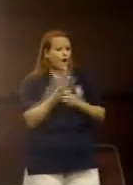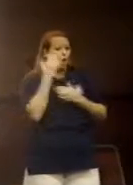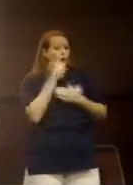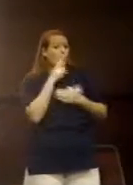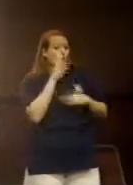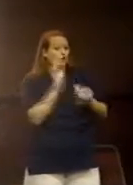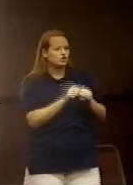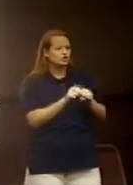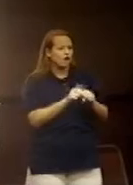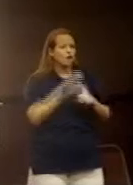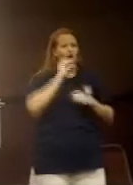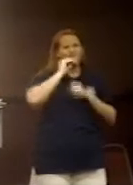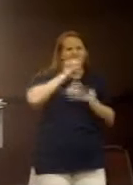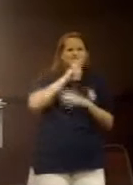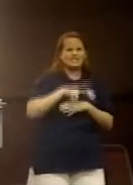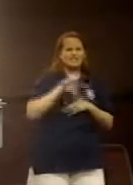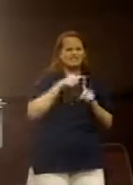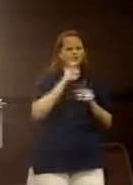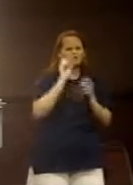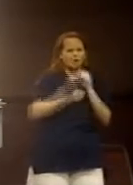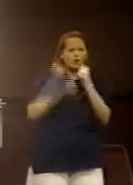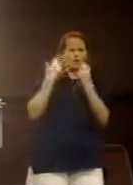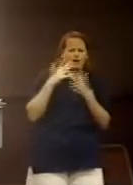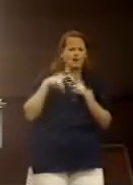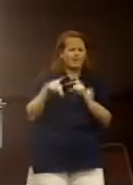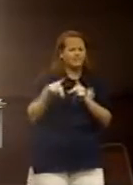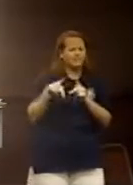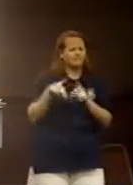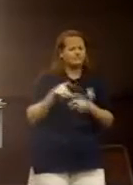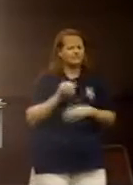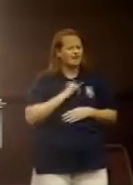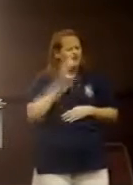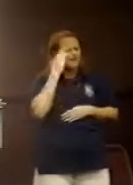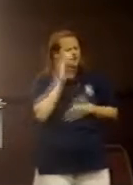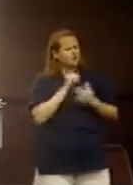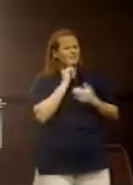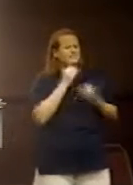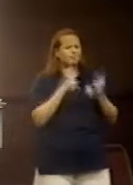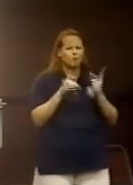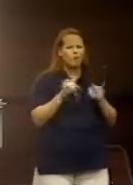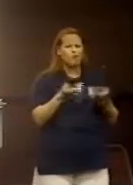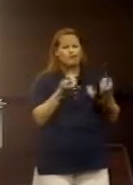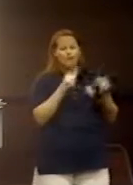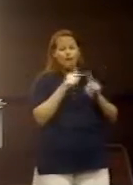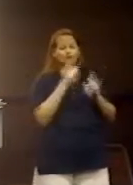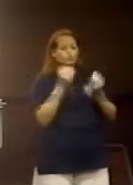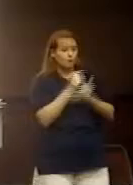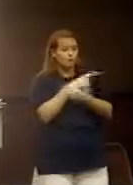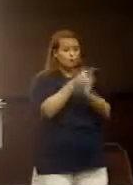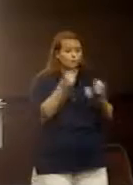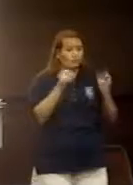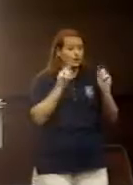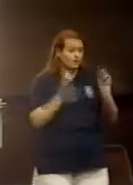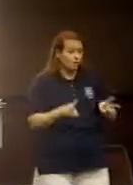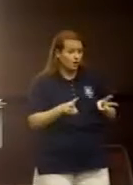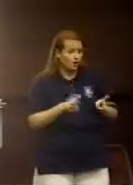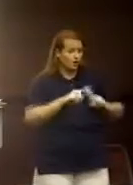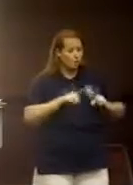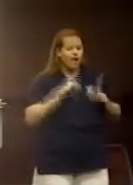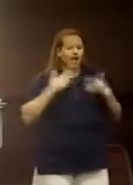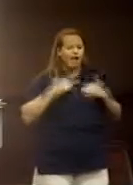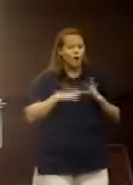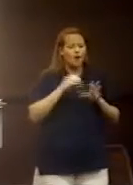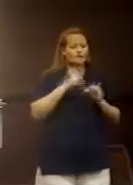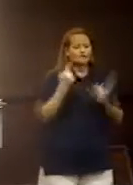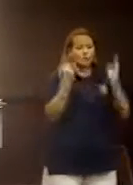why we are so offensive to so many people. And I know this has probably happened to most of you as well, but I have walked into